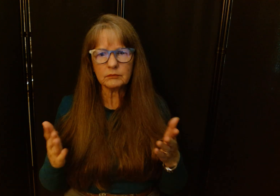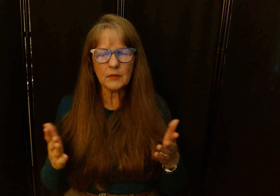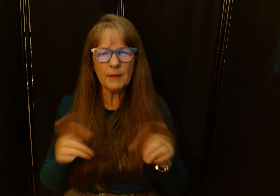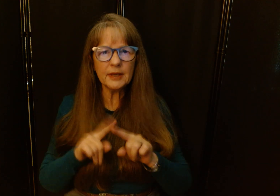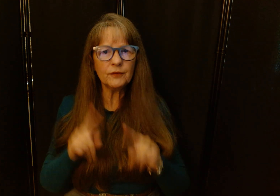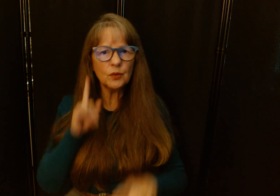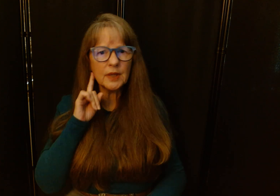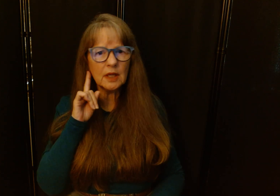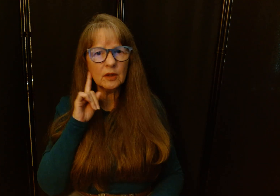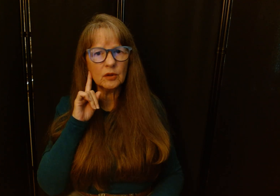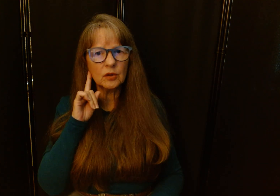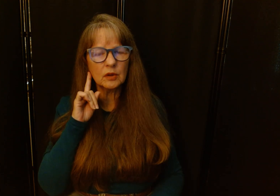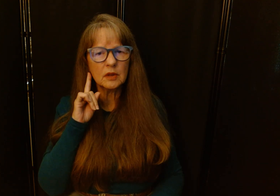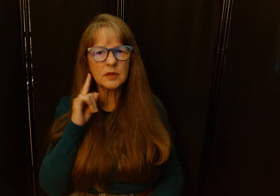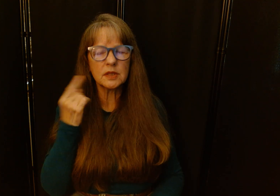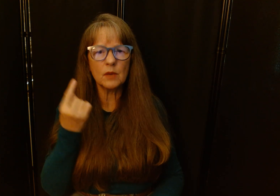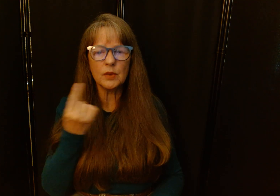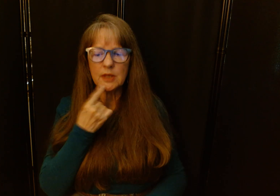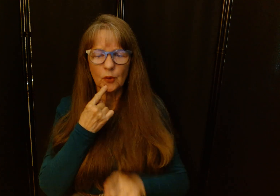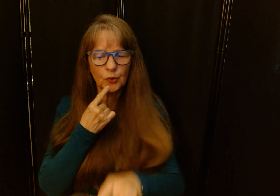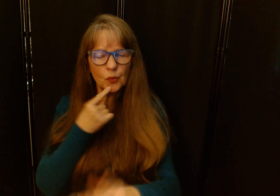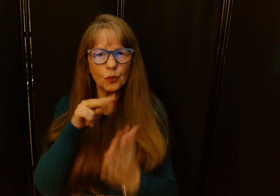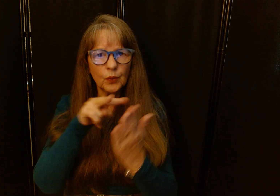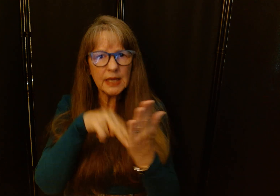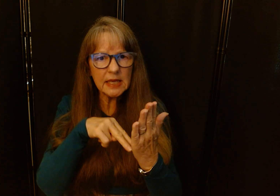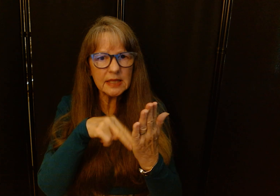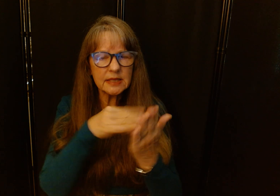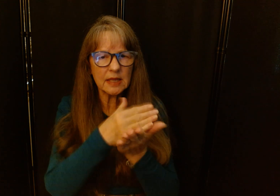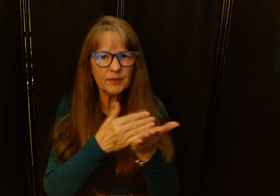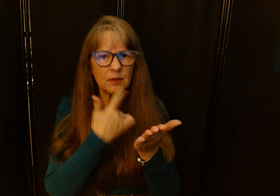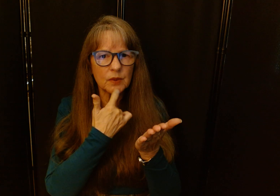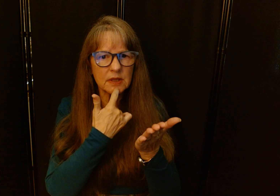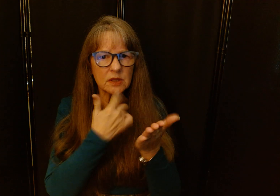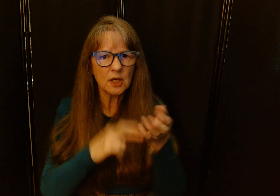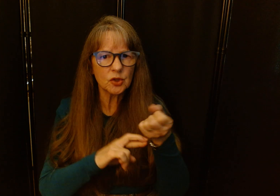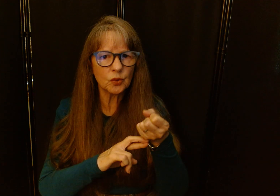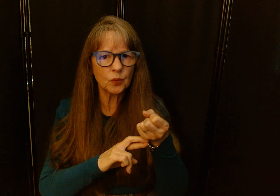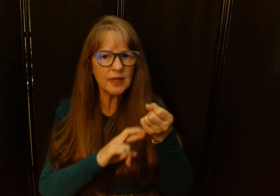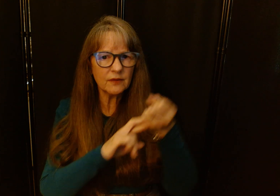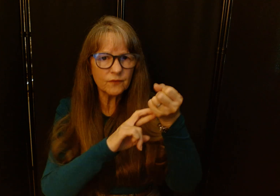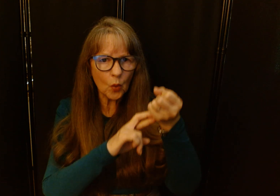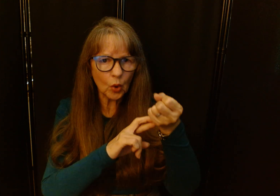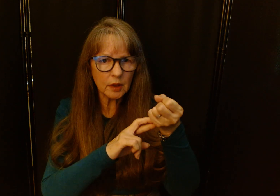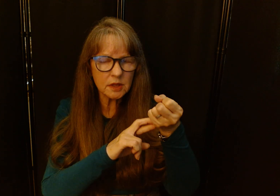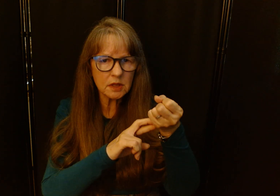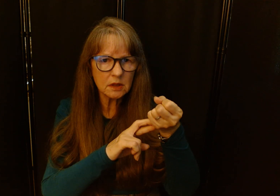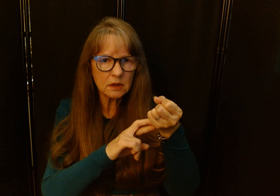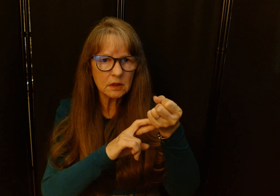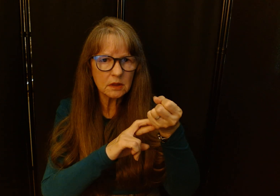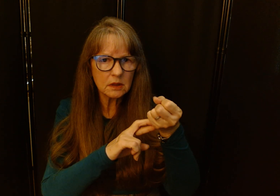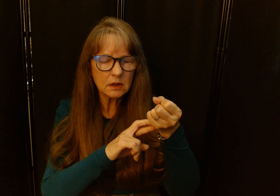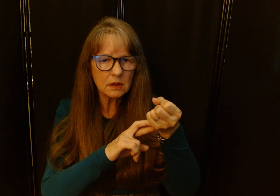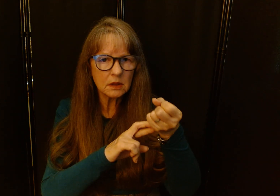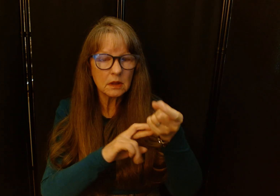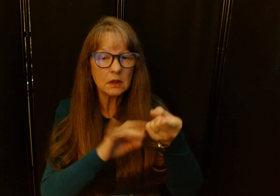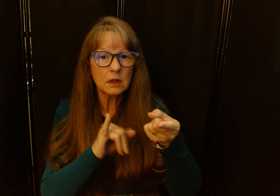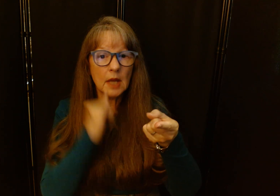But if you hear someone say, or you read something which says to reinforce the